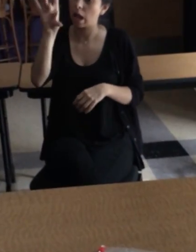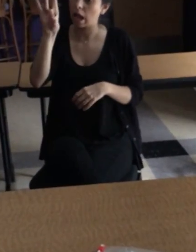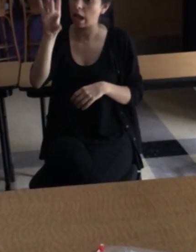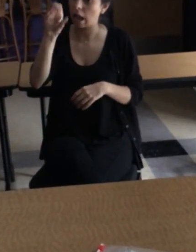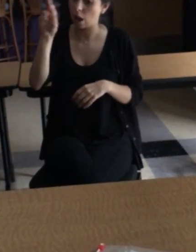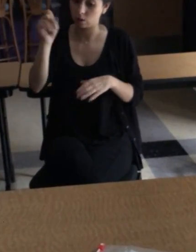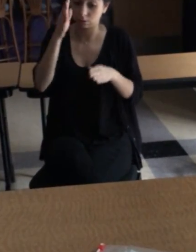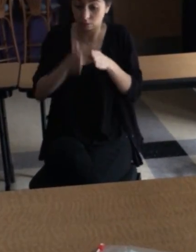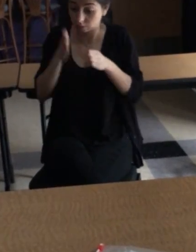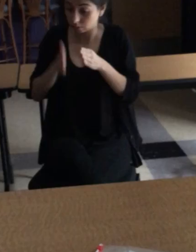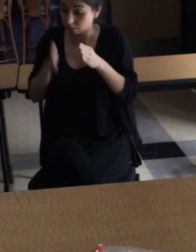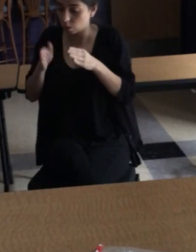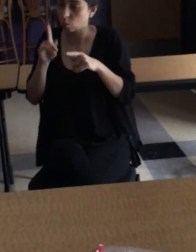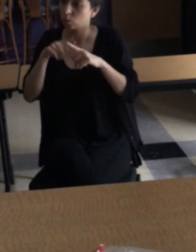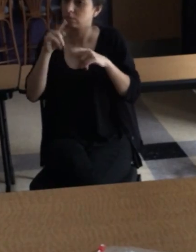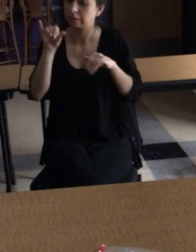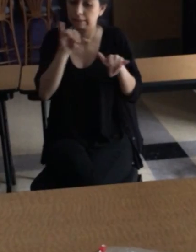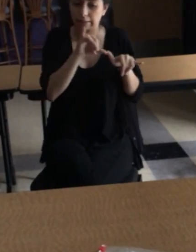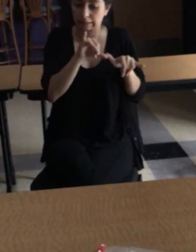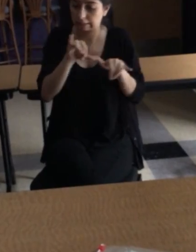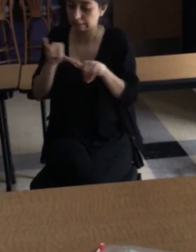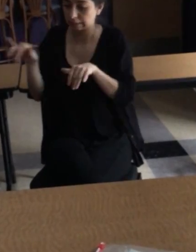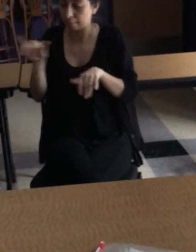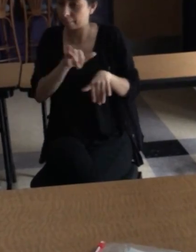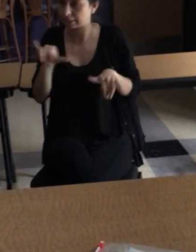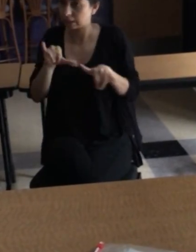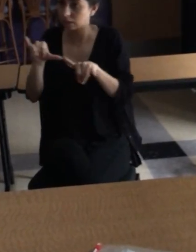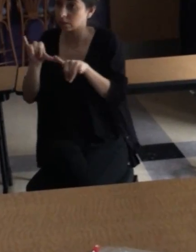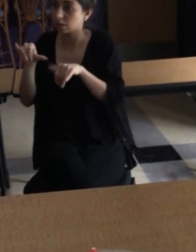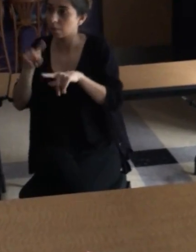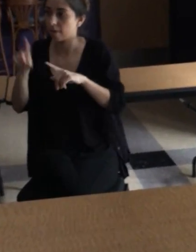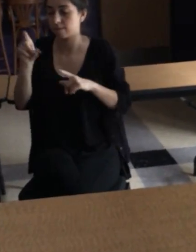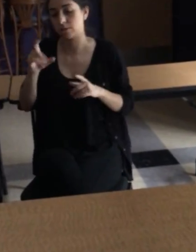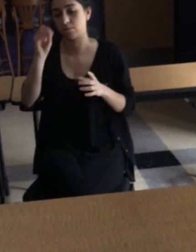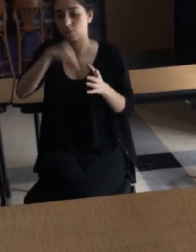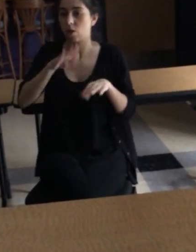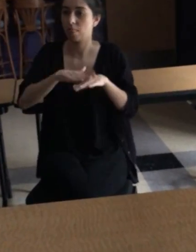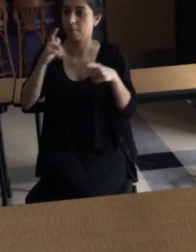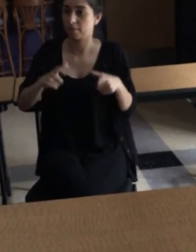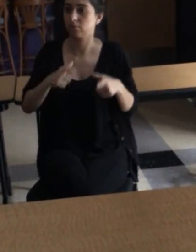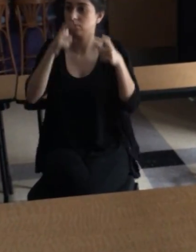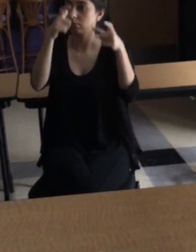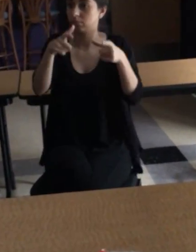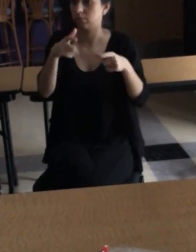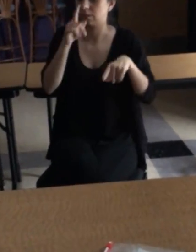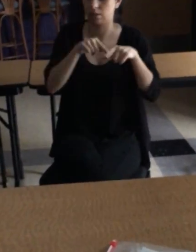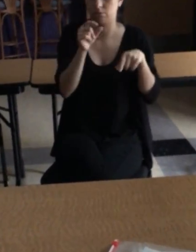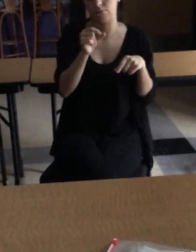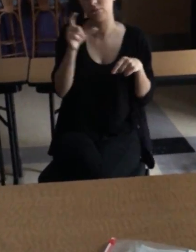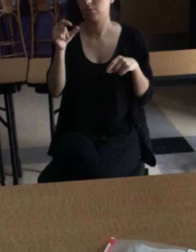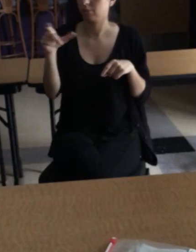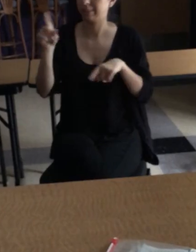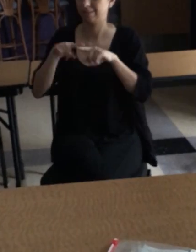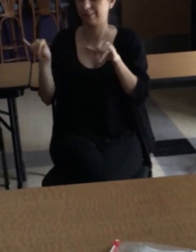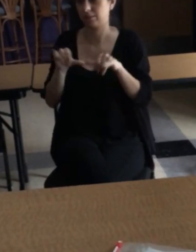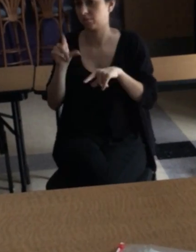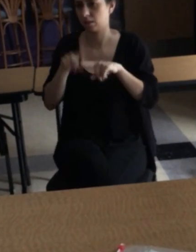nice cuts, but that's what you gotta put on the plate and serve me. You gotta have the right viscosity for your mother sauces, for